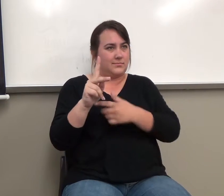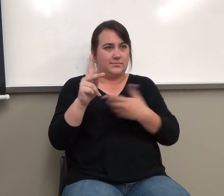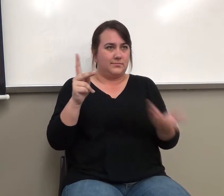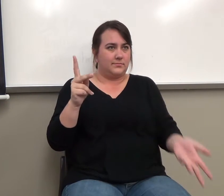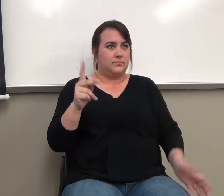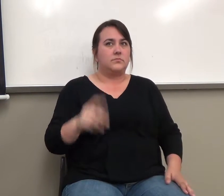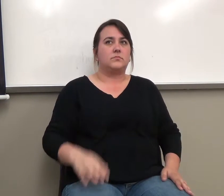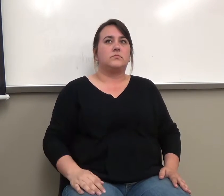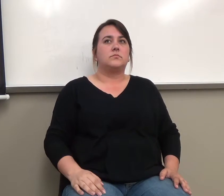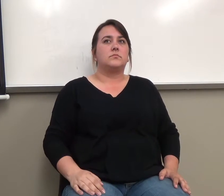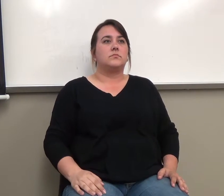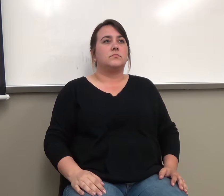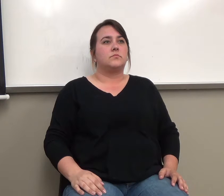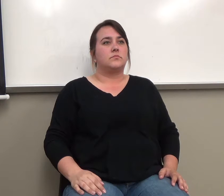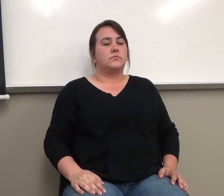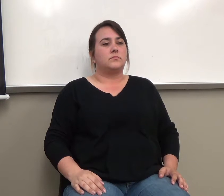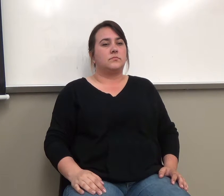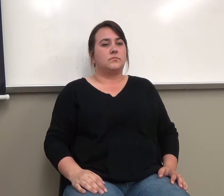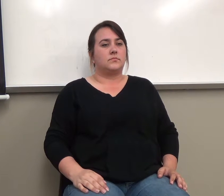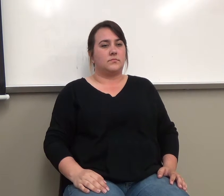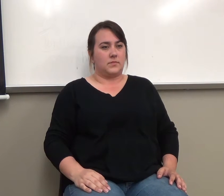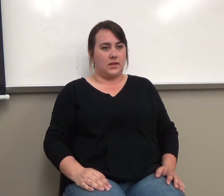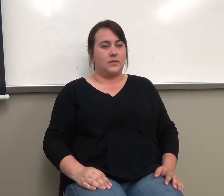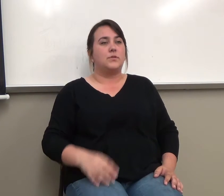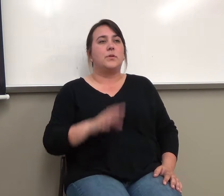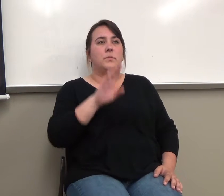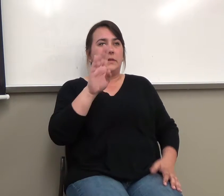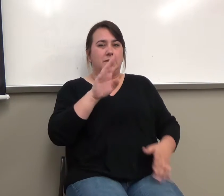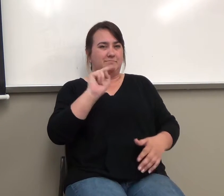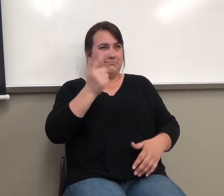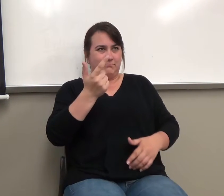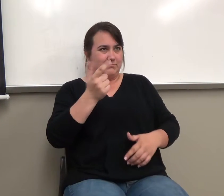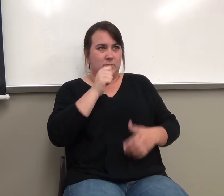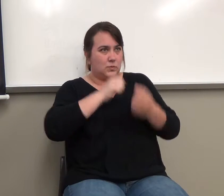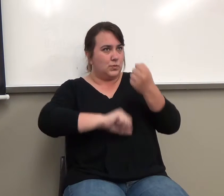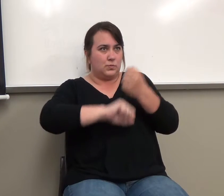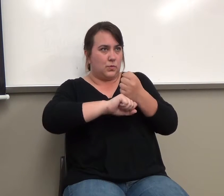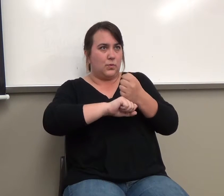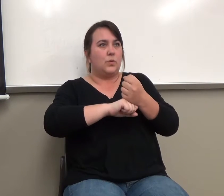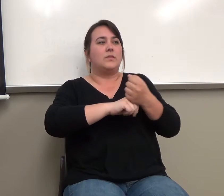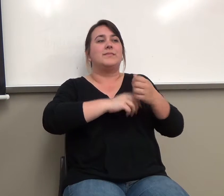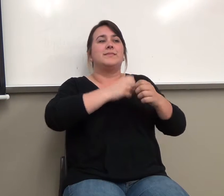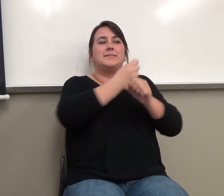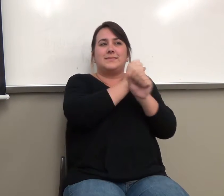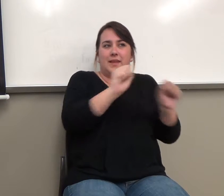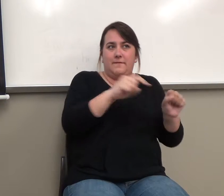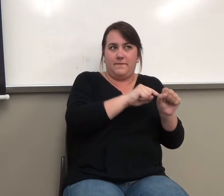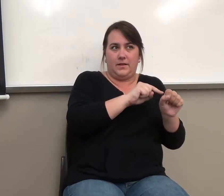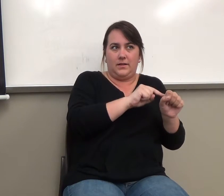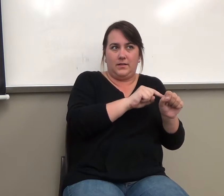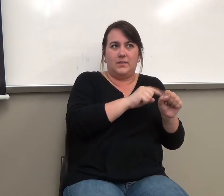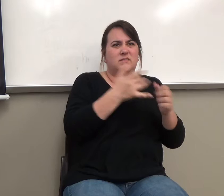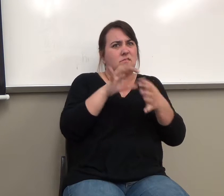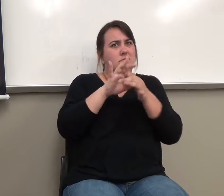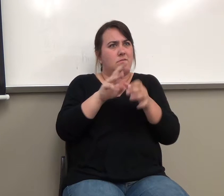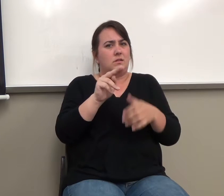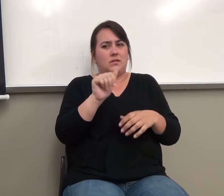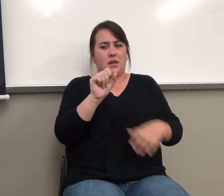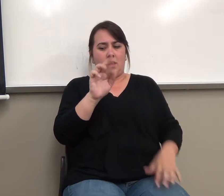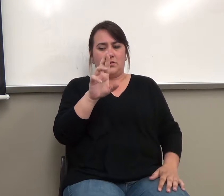chose it over the ones in the book you have is that it gives us some ideas for expanding, for choosing